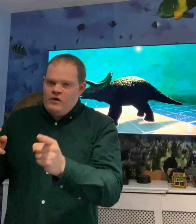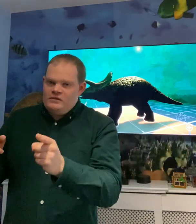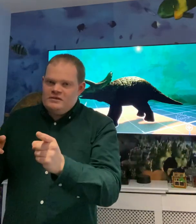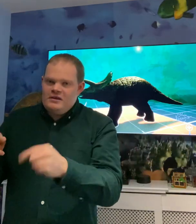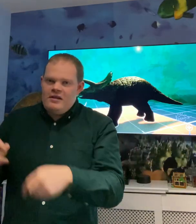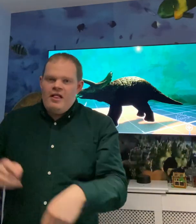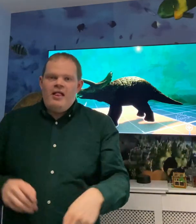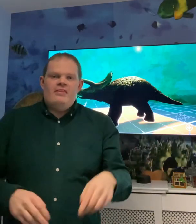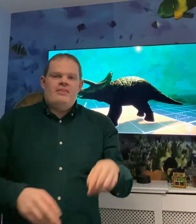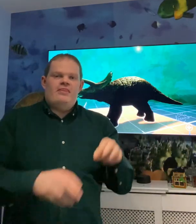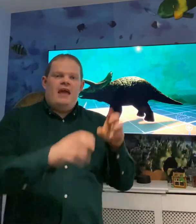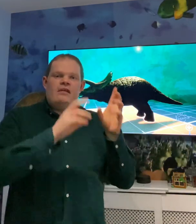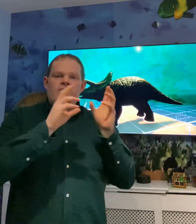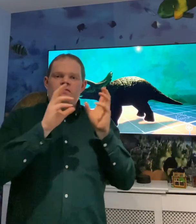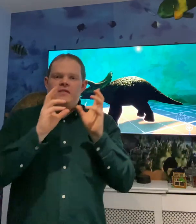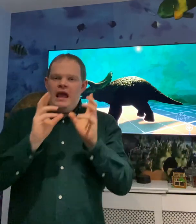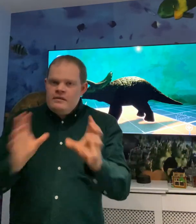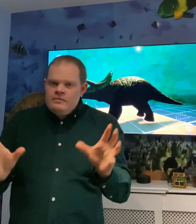first. Then